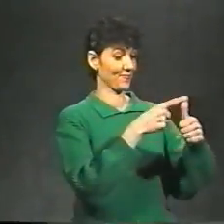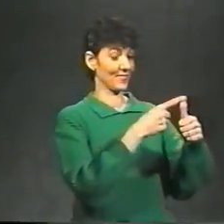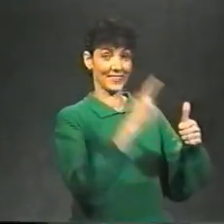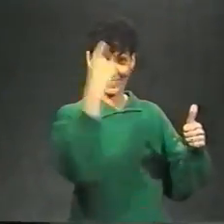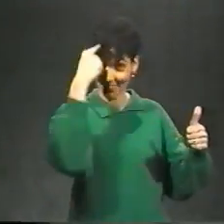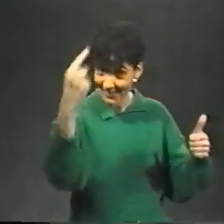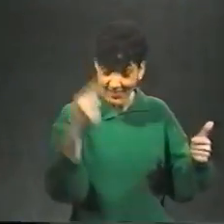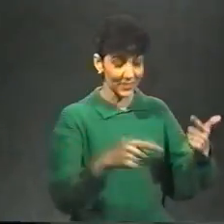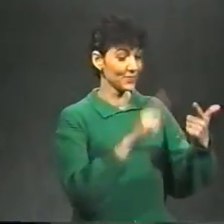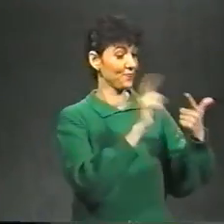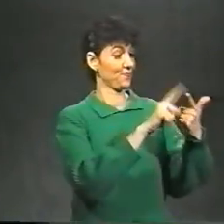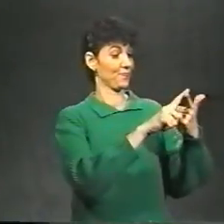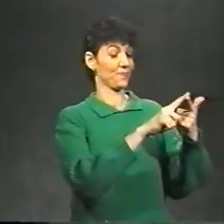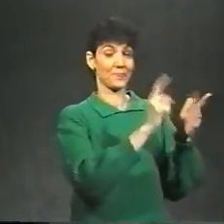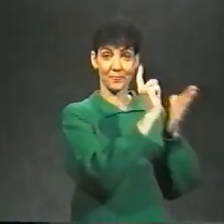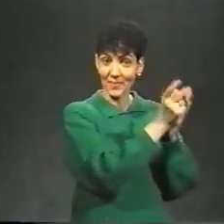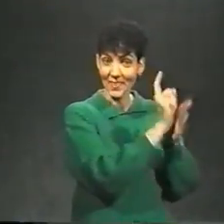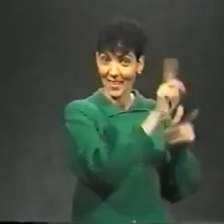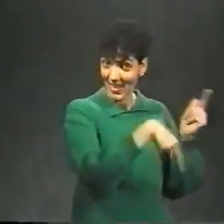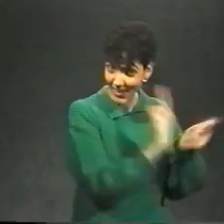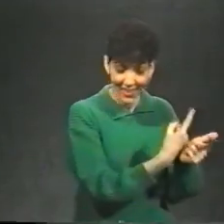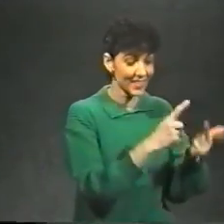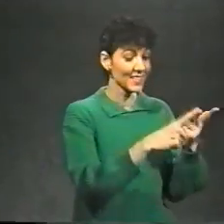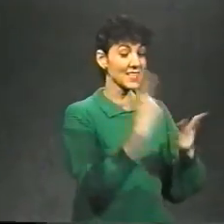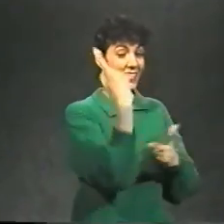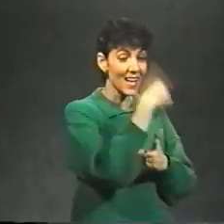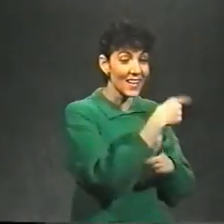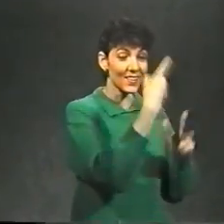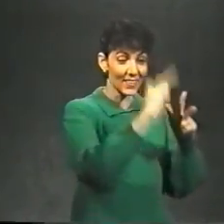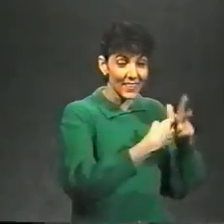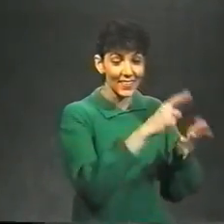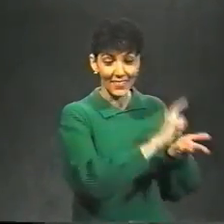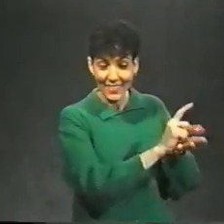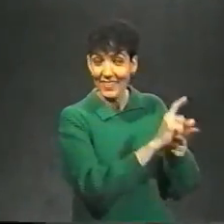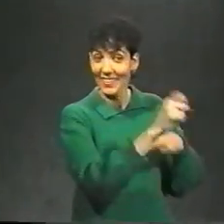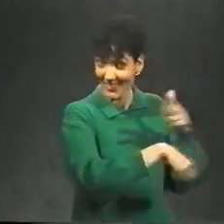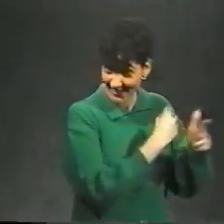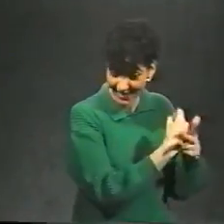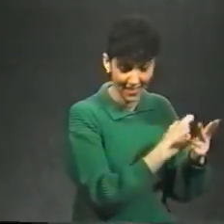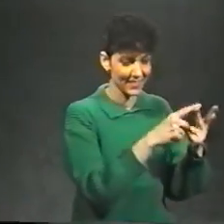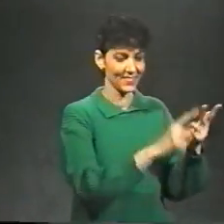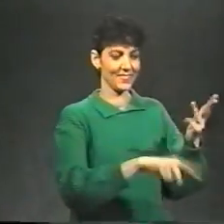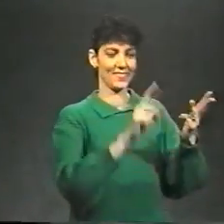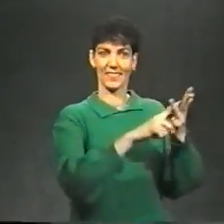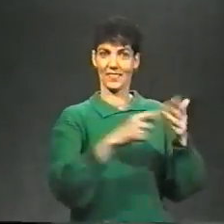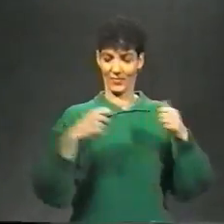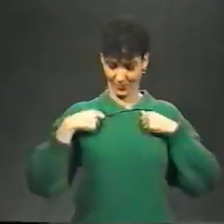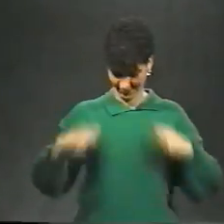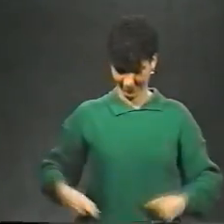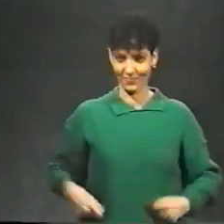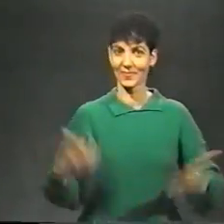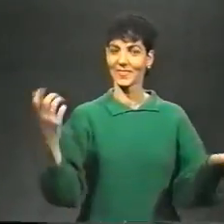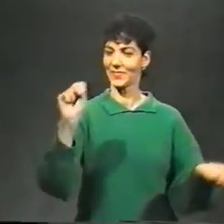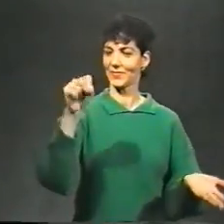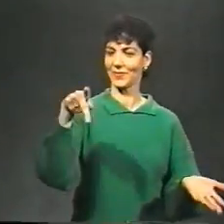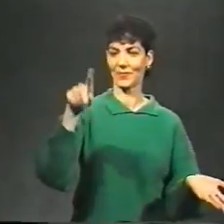Moving away from time, our next set is in the area of sports. In games such as football